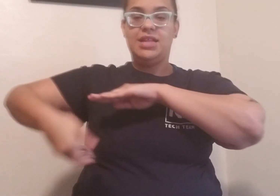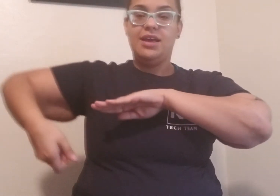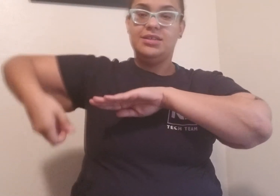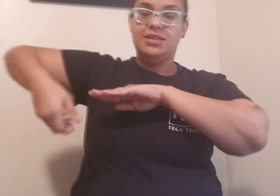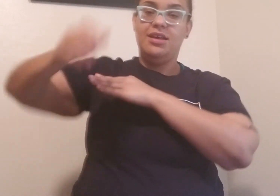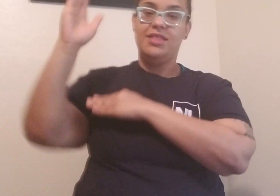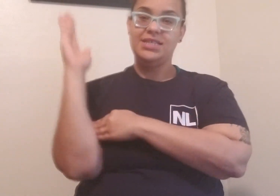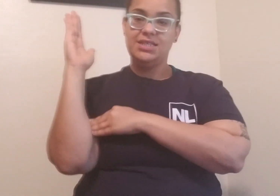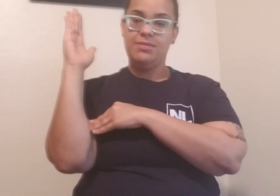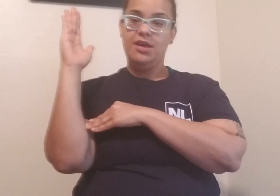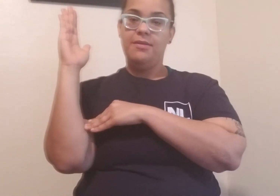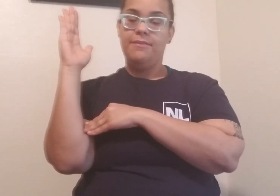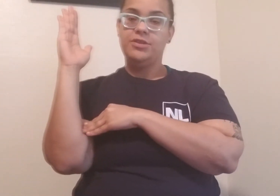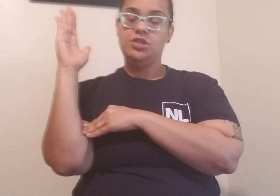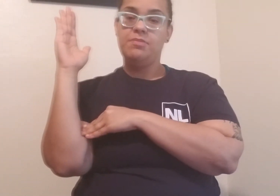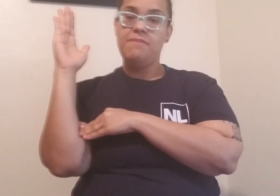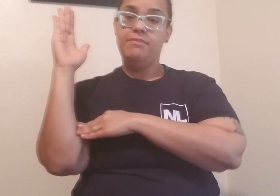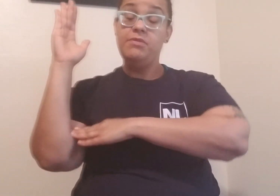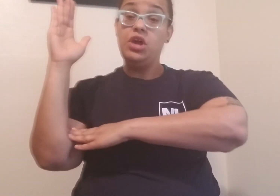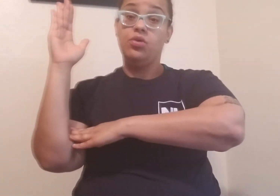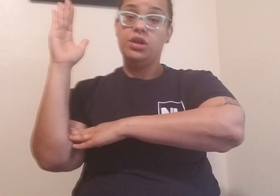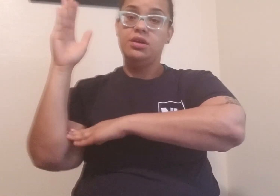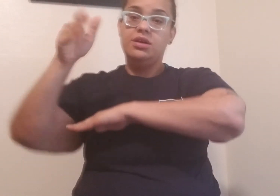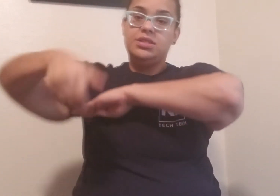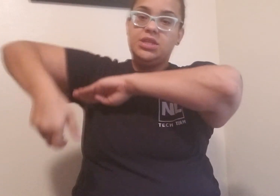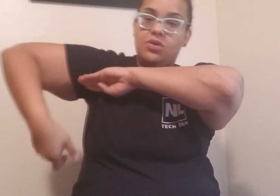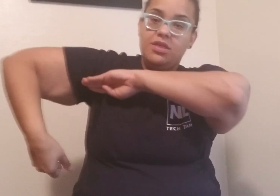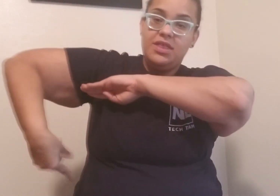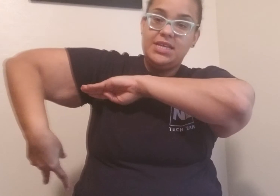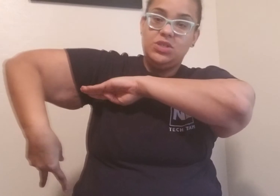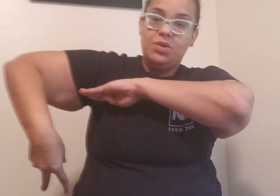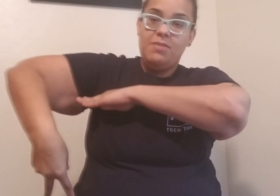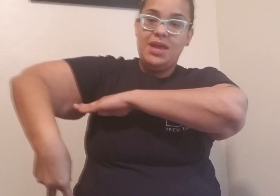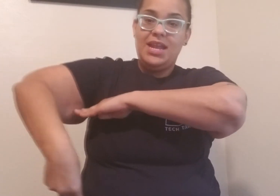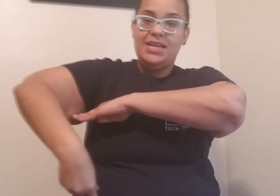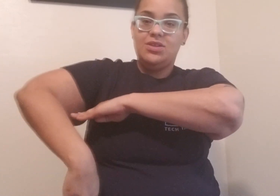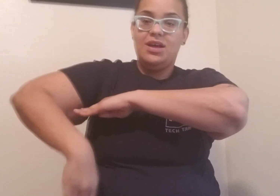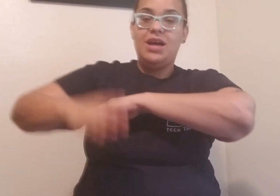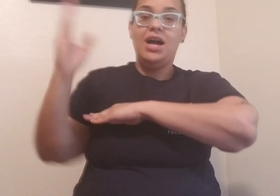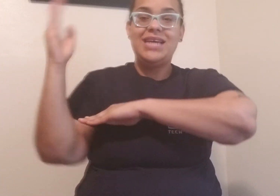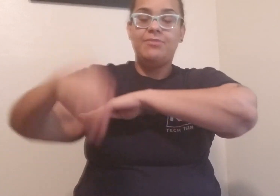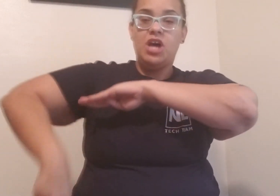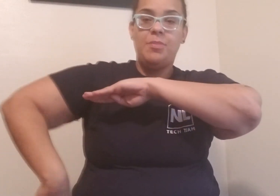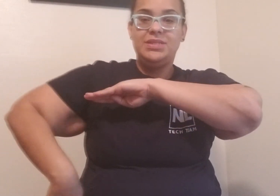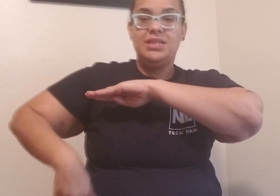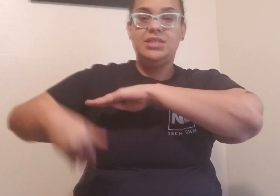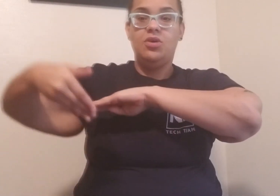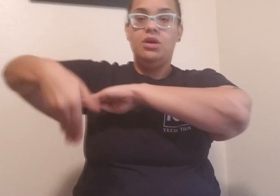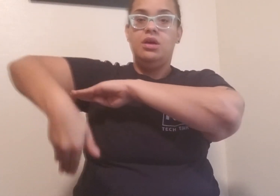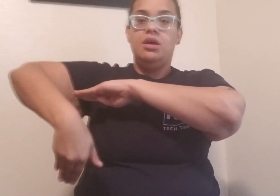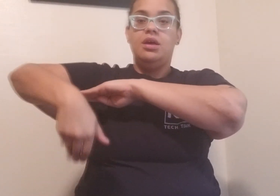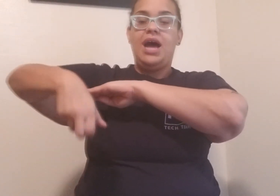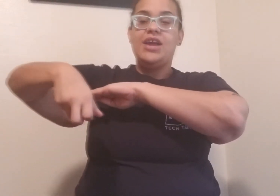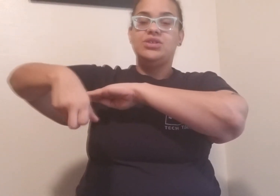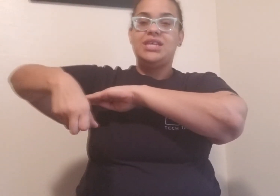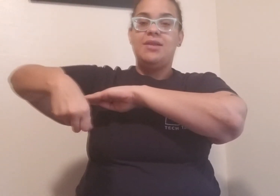because this is noon, so this would be midnight. So the exact opposite. So I usually sign